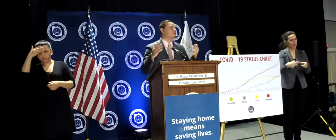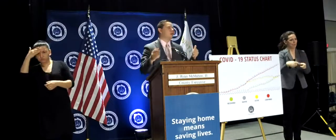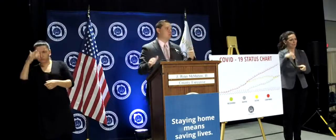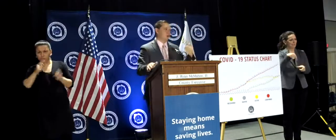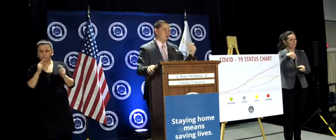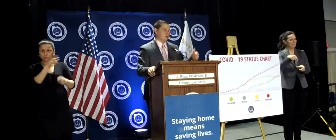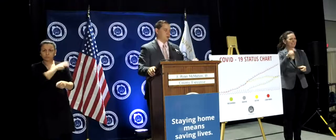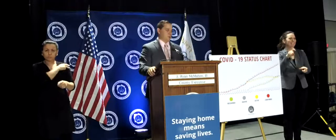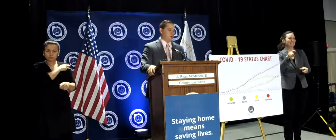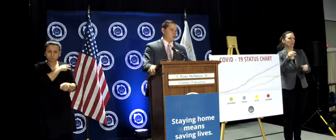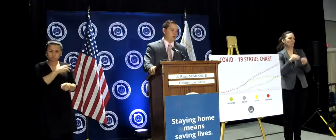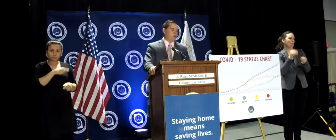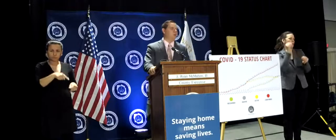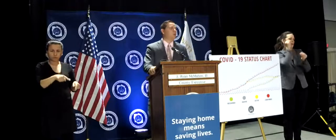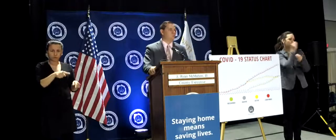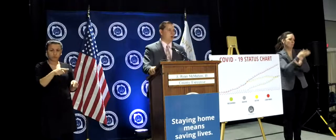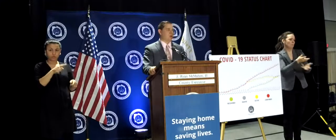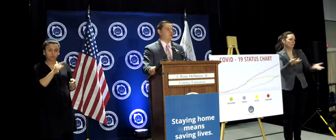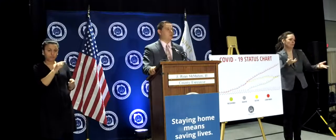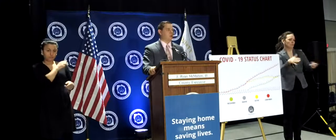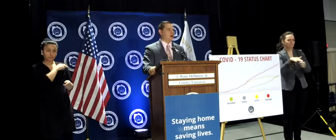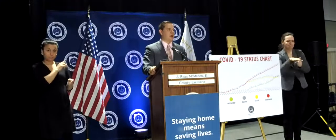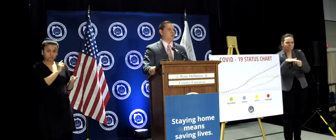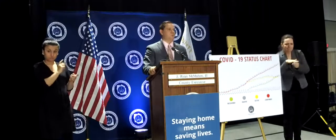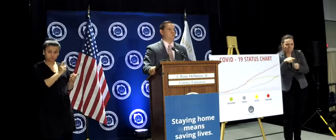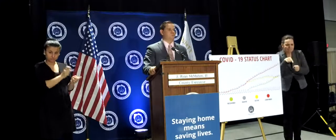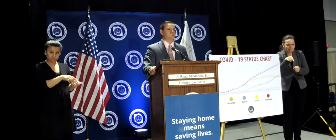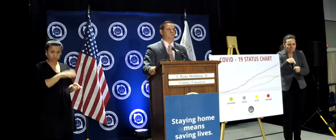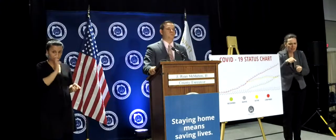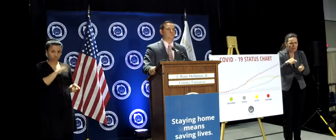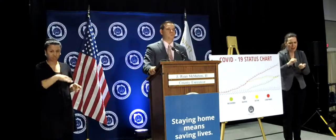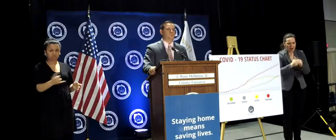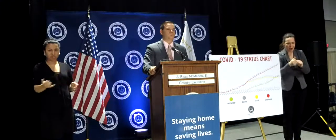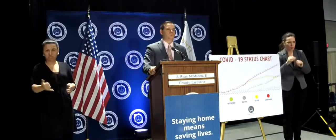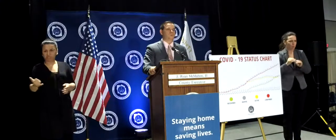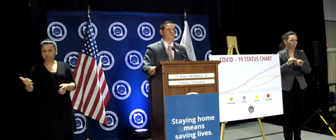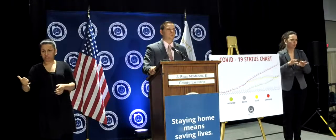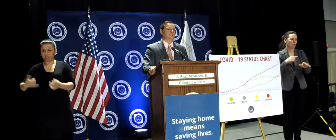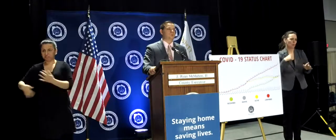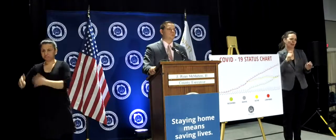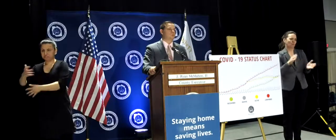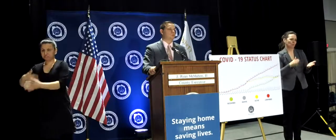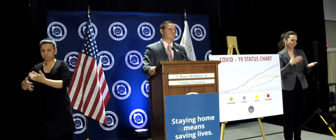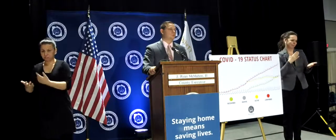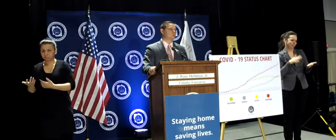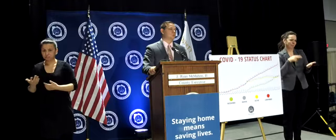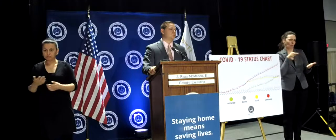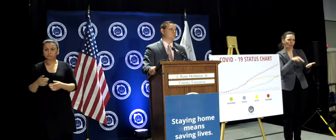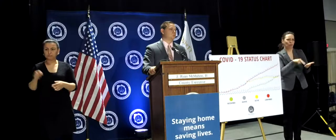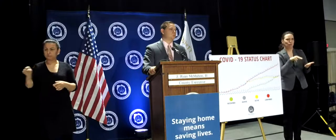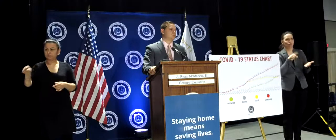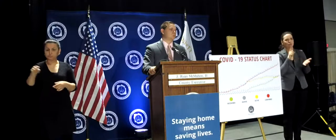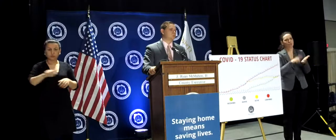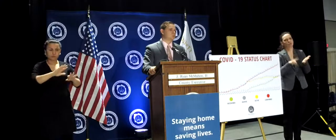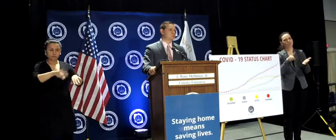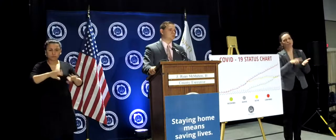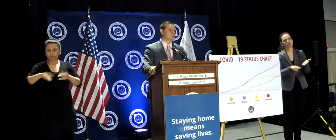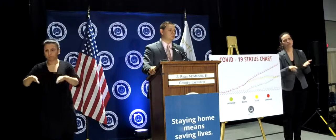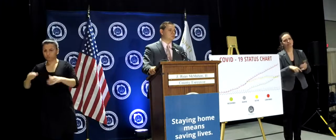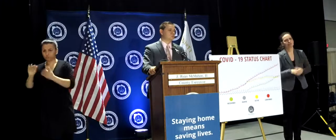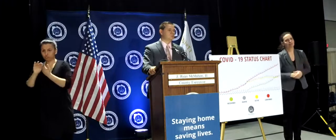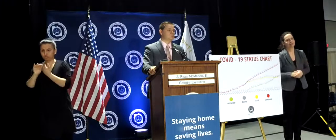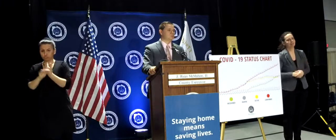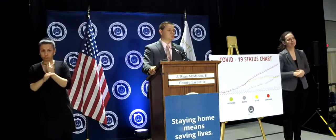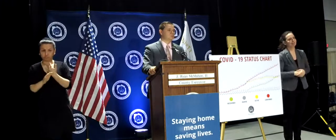and that's what we're working through right now. Yesterday you talked about taking a little bit more oversight into nursing